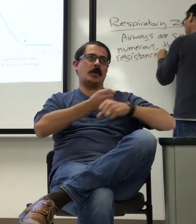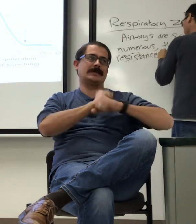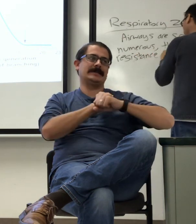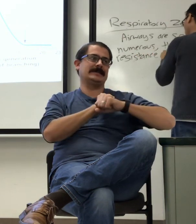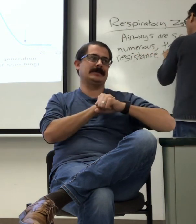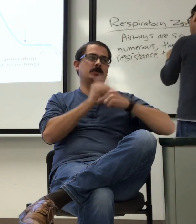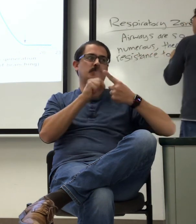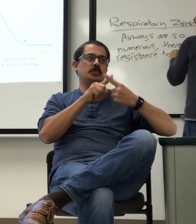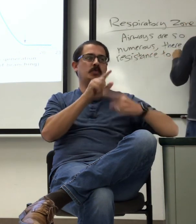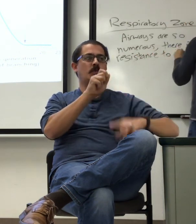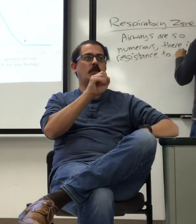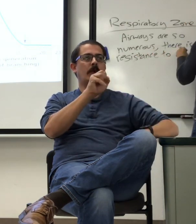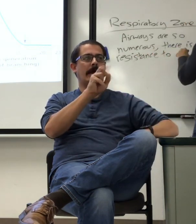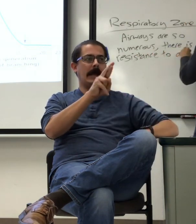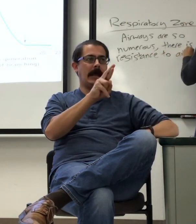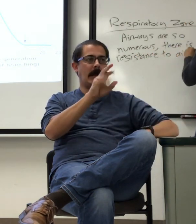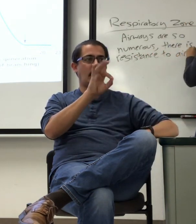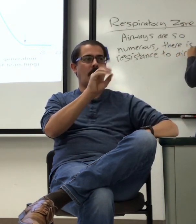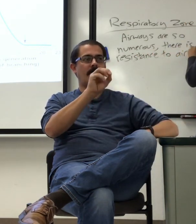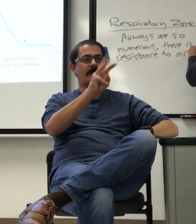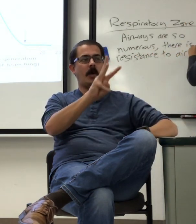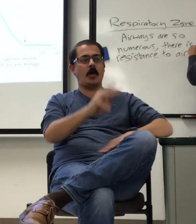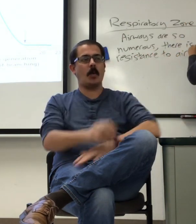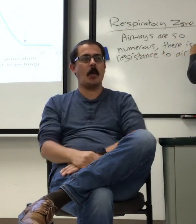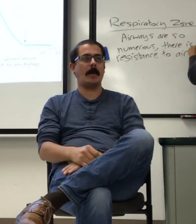resistance to airflow.